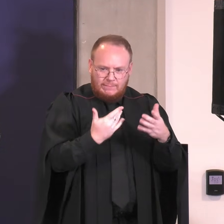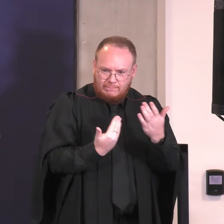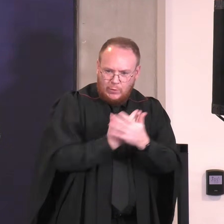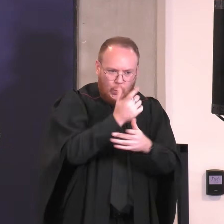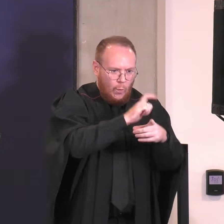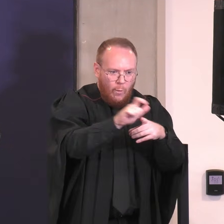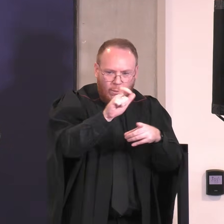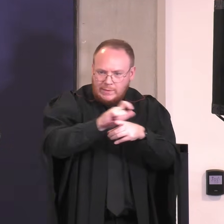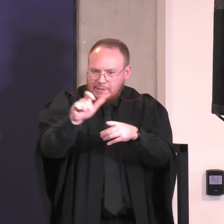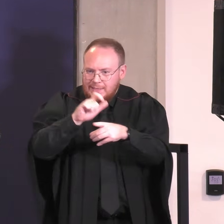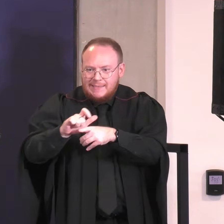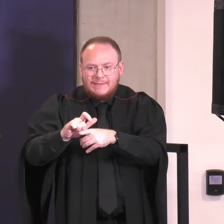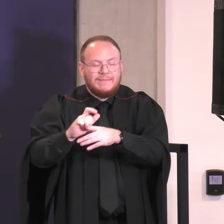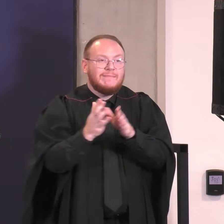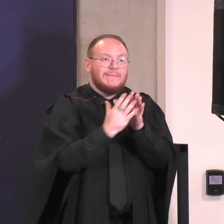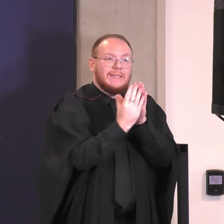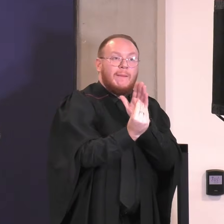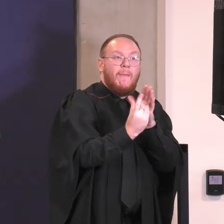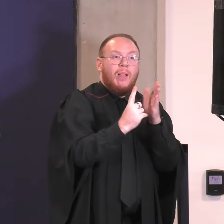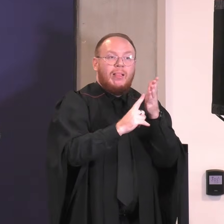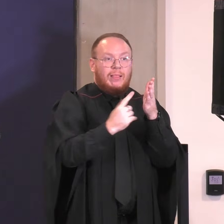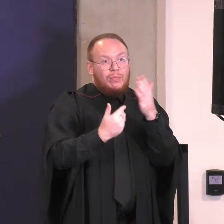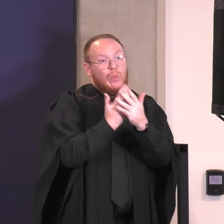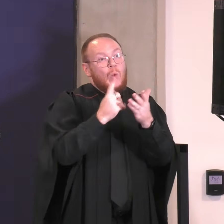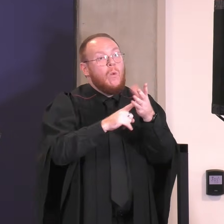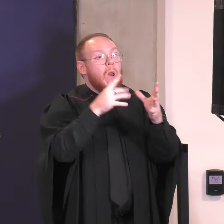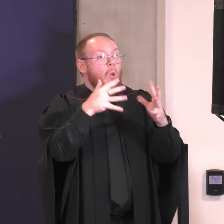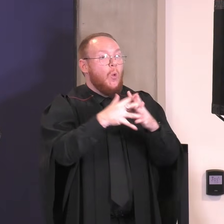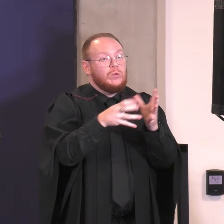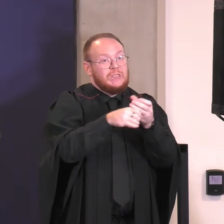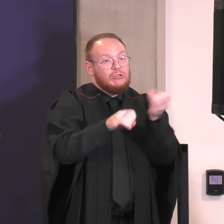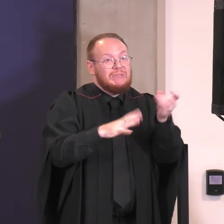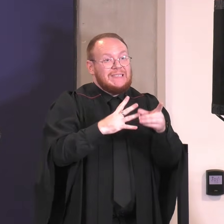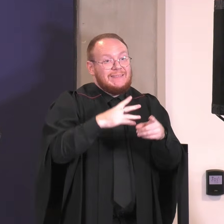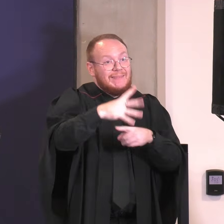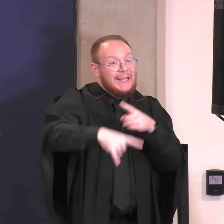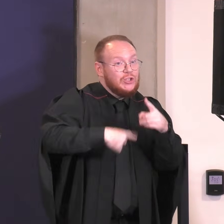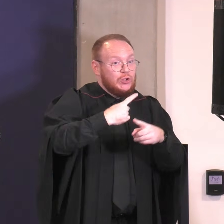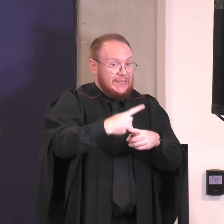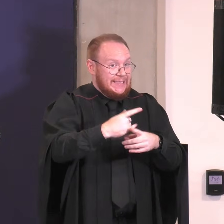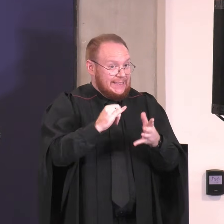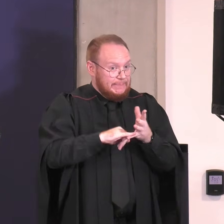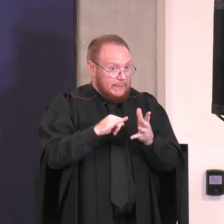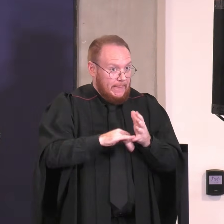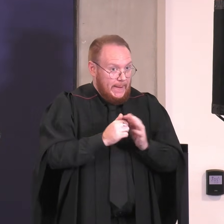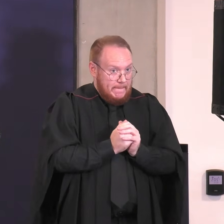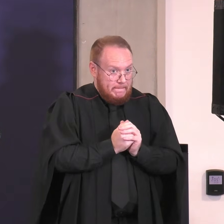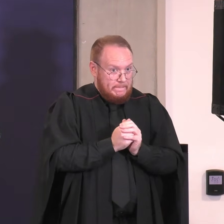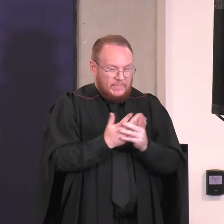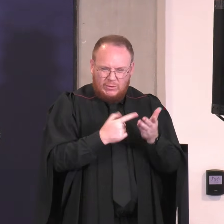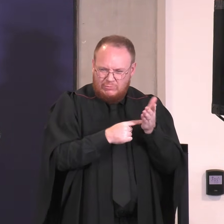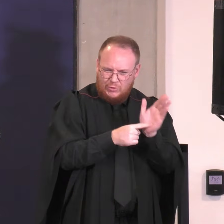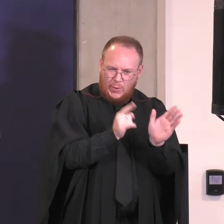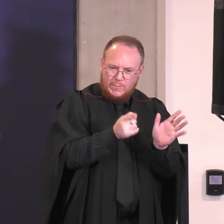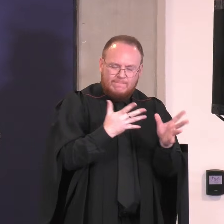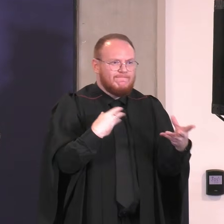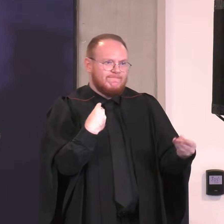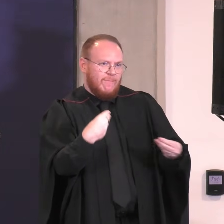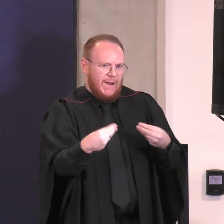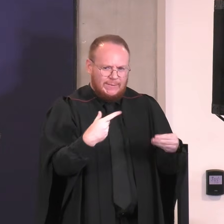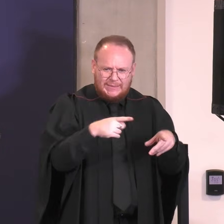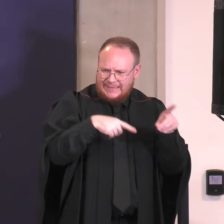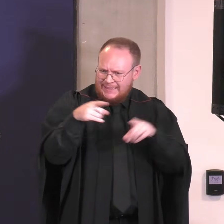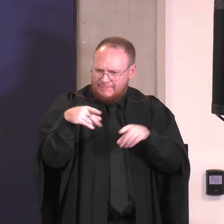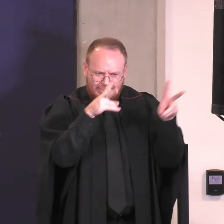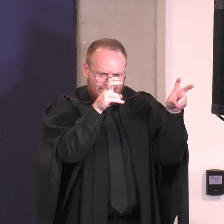law with degrees being launched in September of next year, reflecting a growing demand, I think, for flexible interdisciplinary study routes, which are